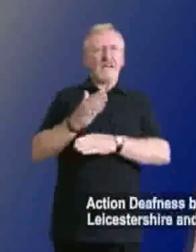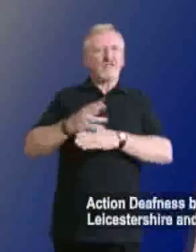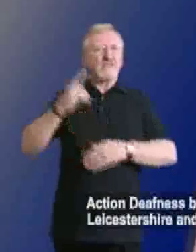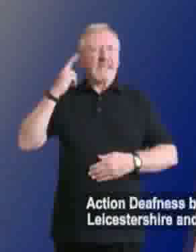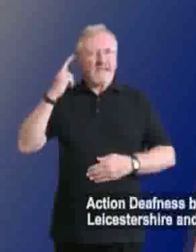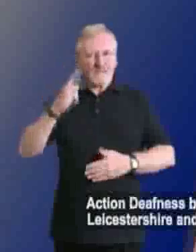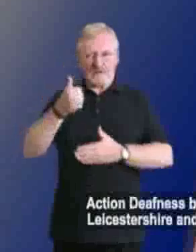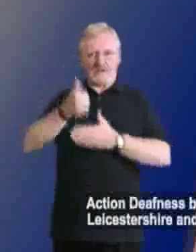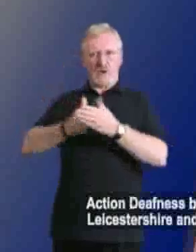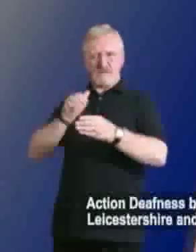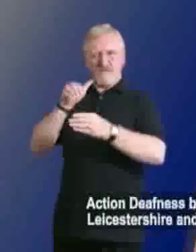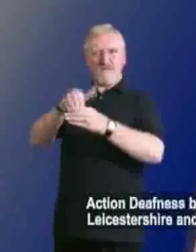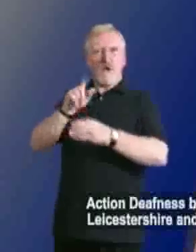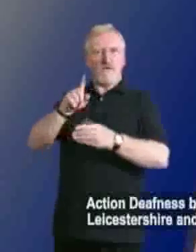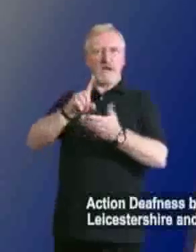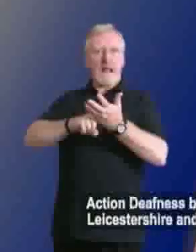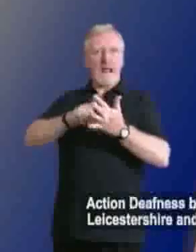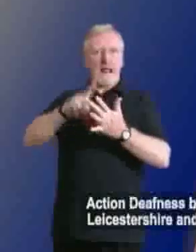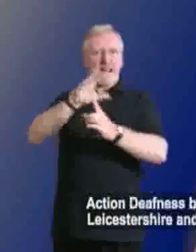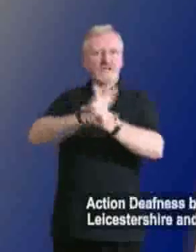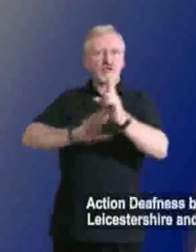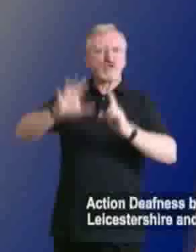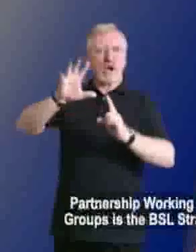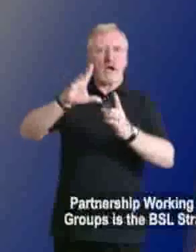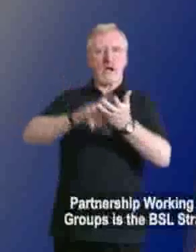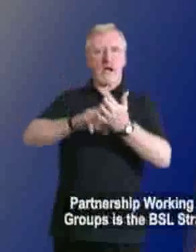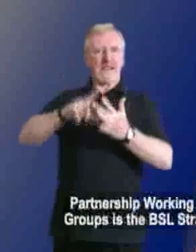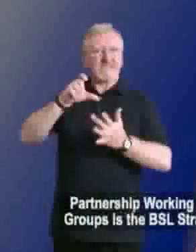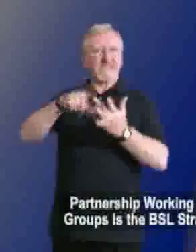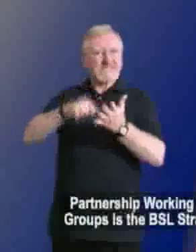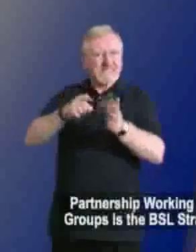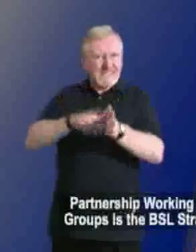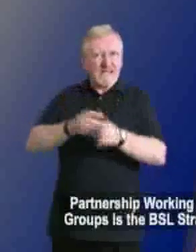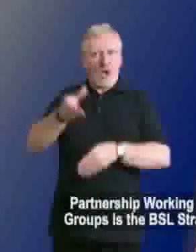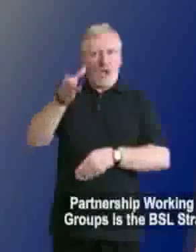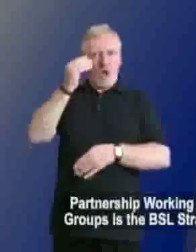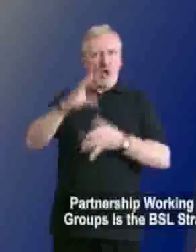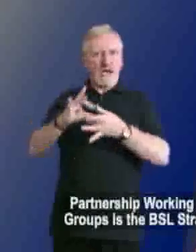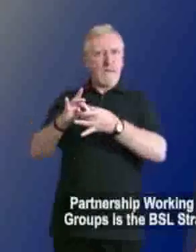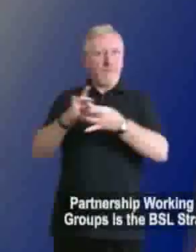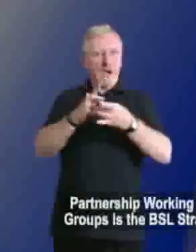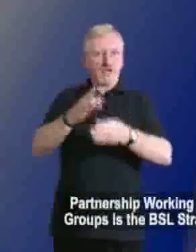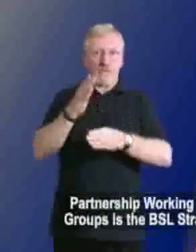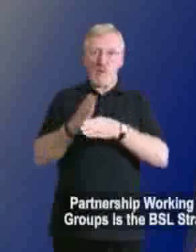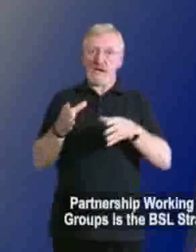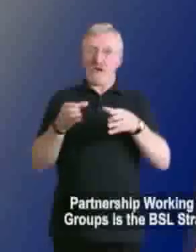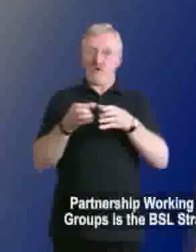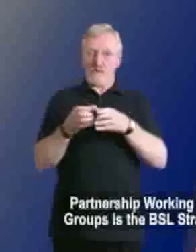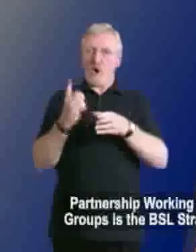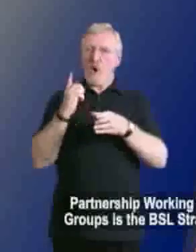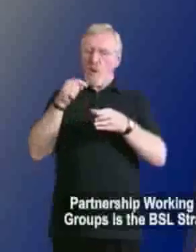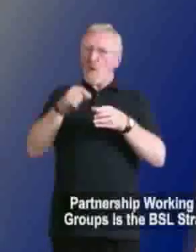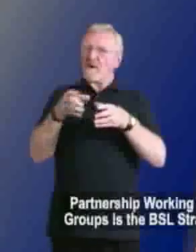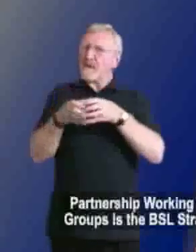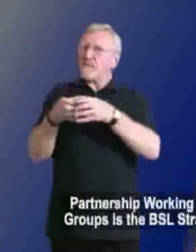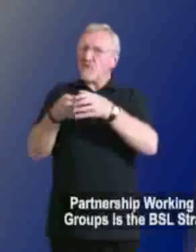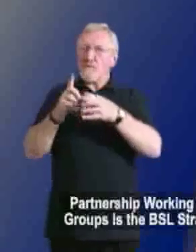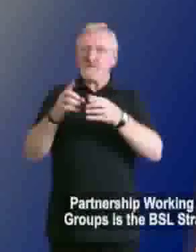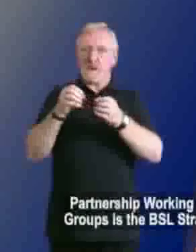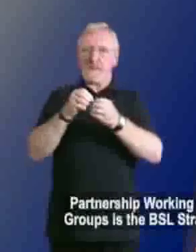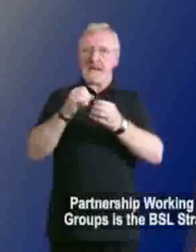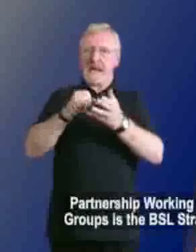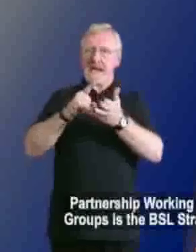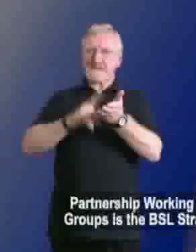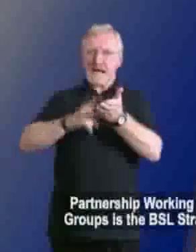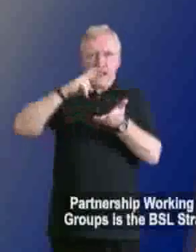Action Deafness became involved with the Leicestershire and Leicester City Learning Partnership Working Group. One of the working groups is the BSL